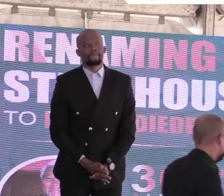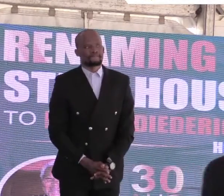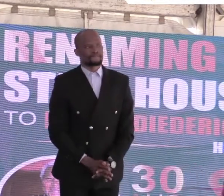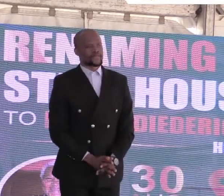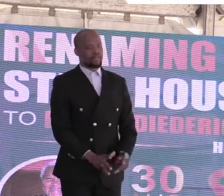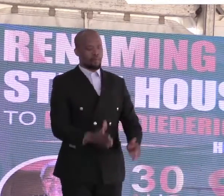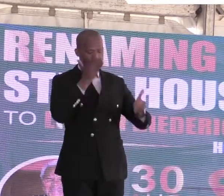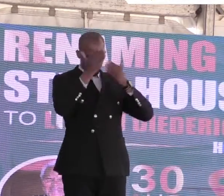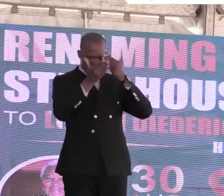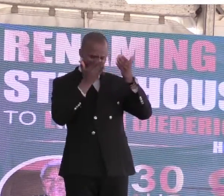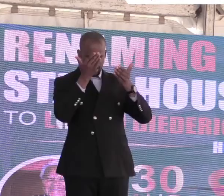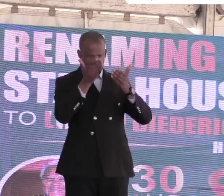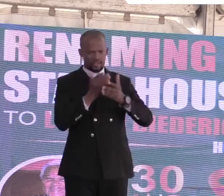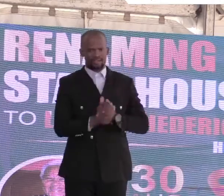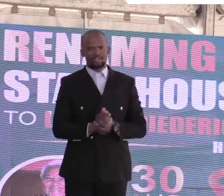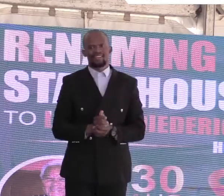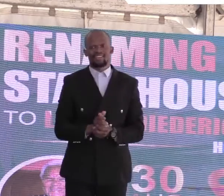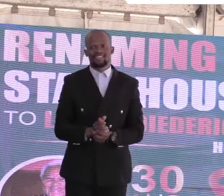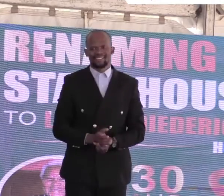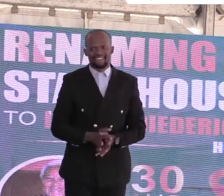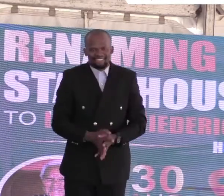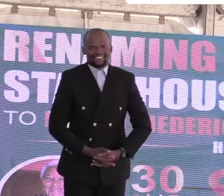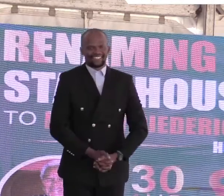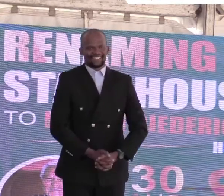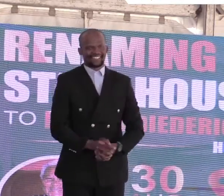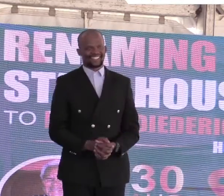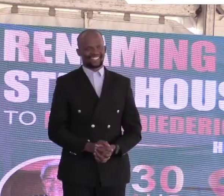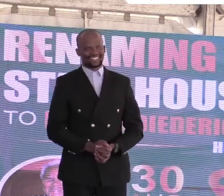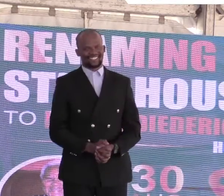Goeie More Alma, Deputy Chief Whip.